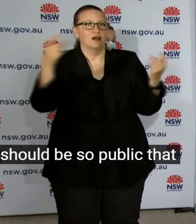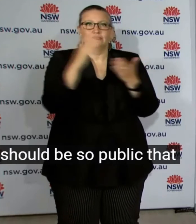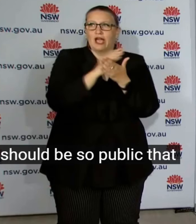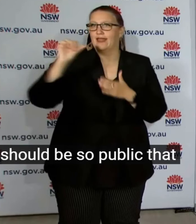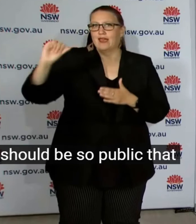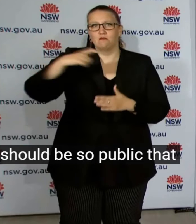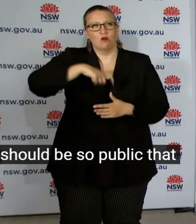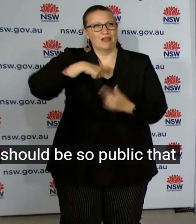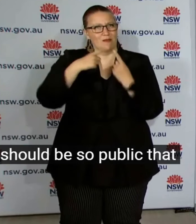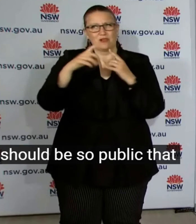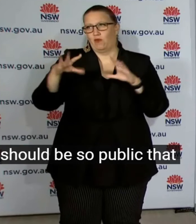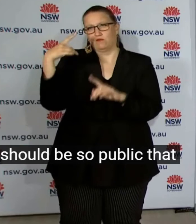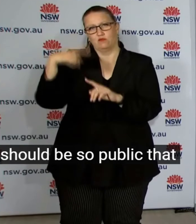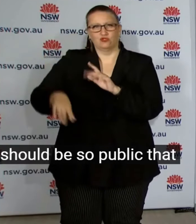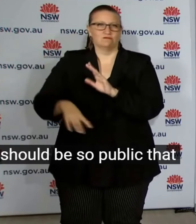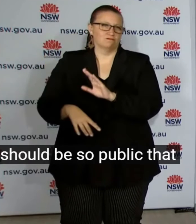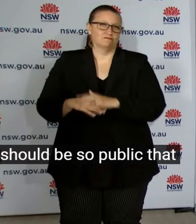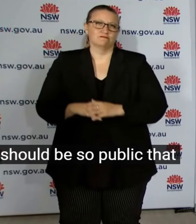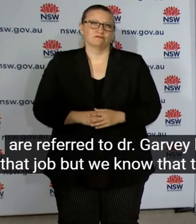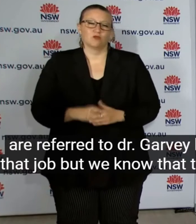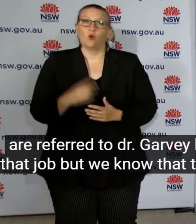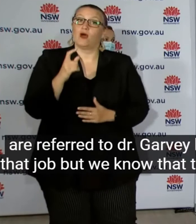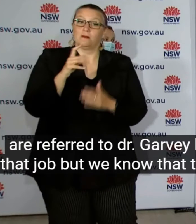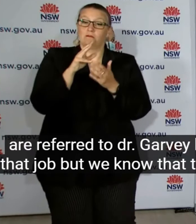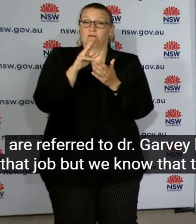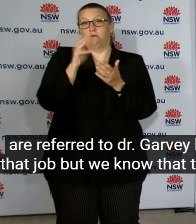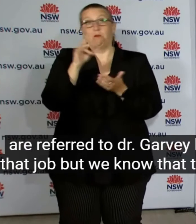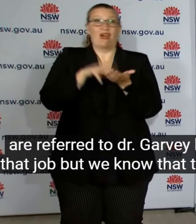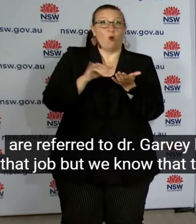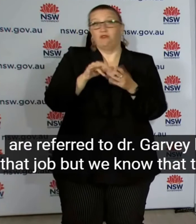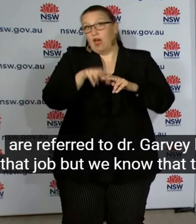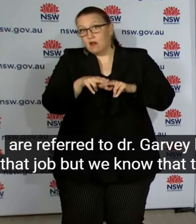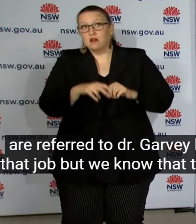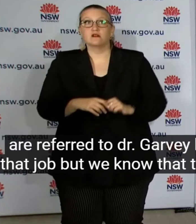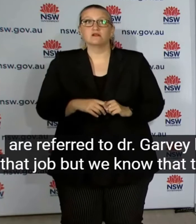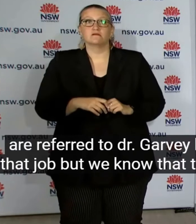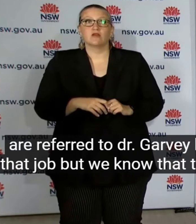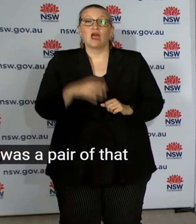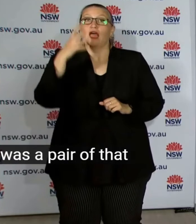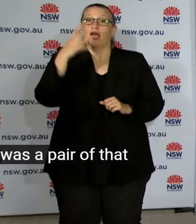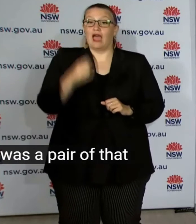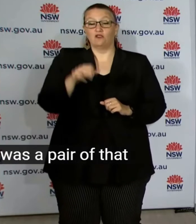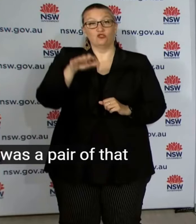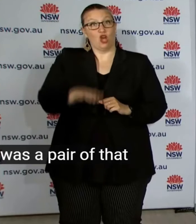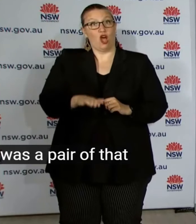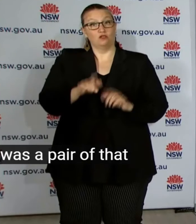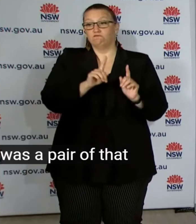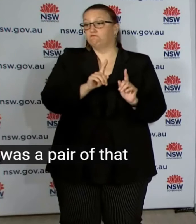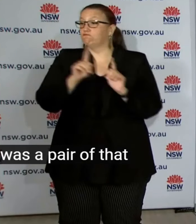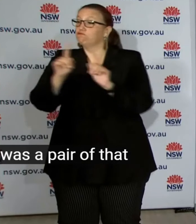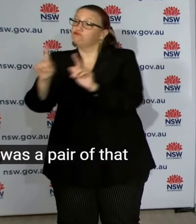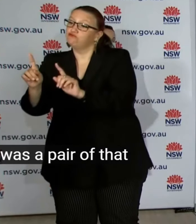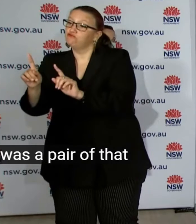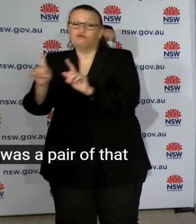there was a parent that returned back to Lismore with their child. It was an exposure in the school environment as well,